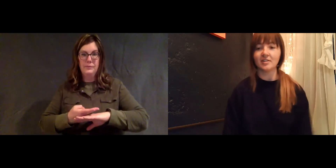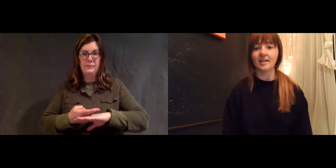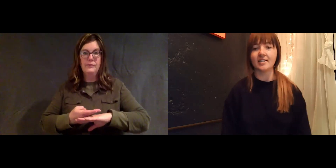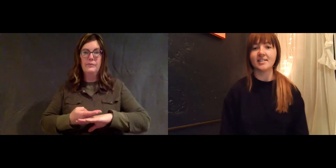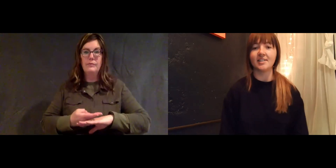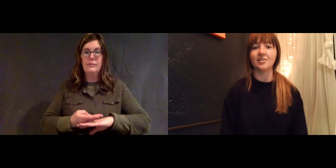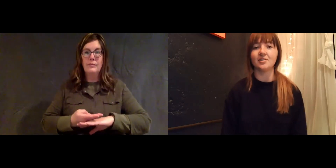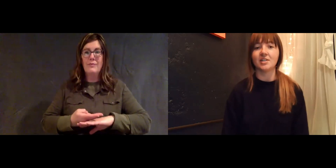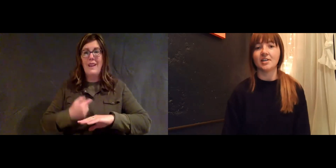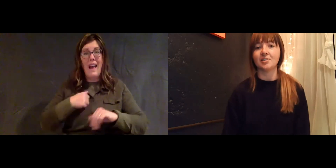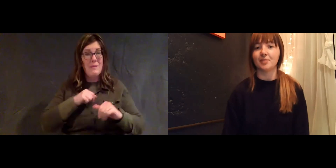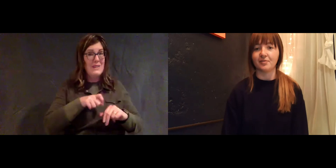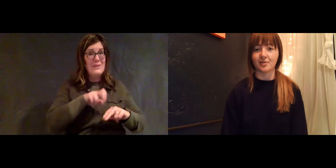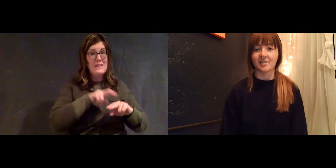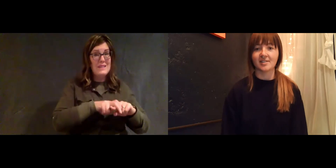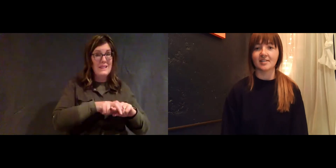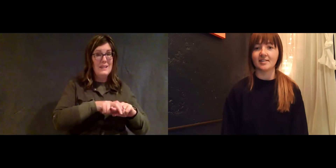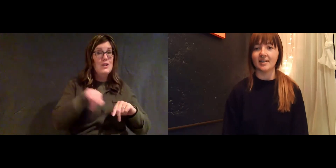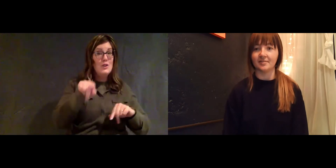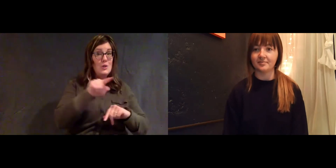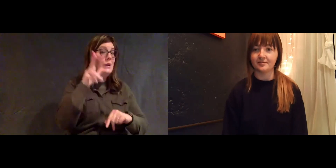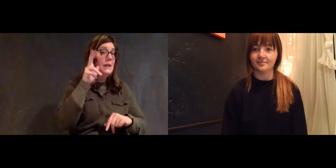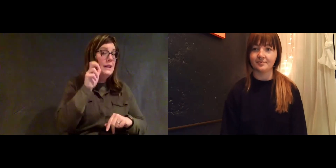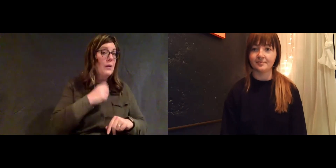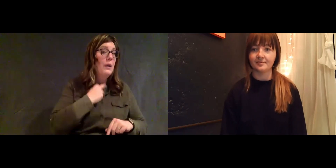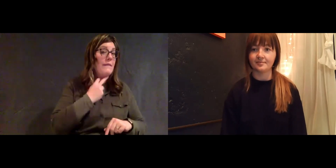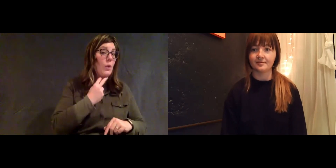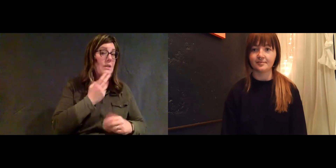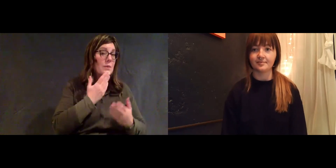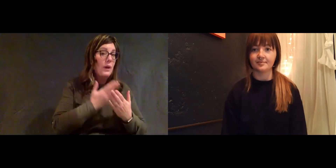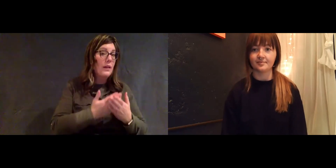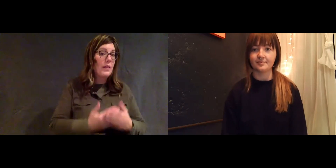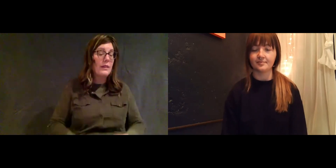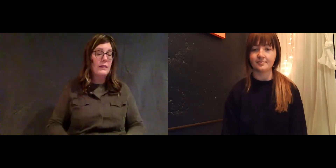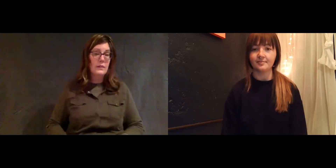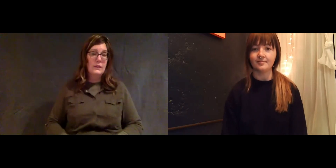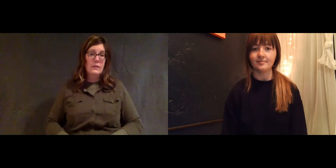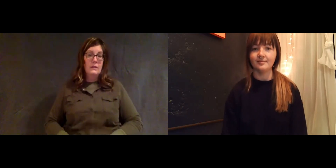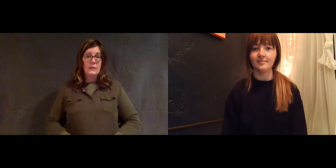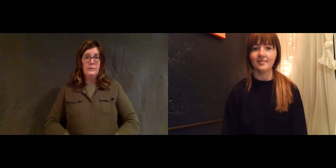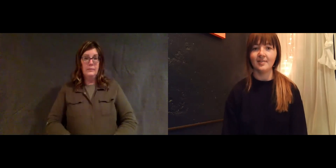so you can continue to hear my voice clearly.